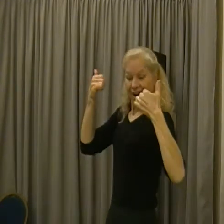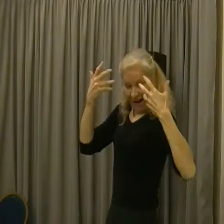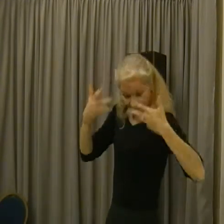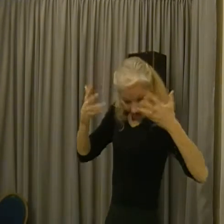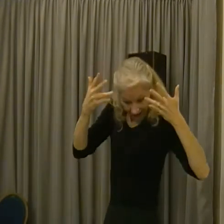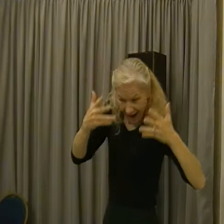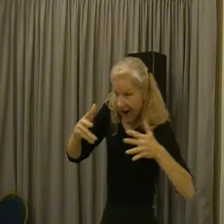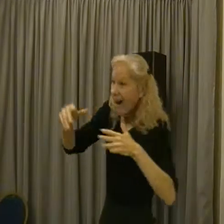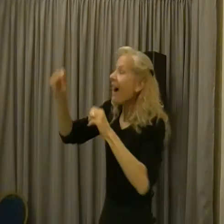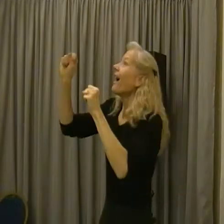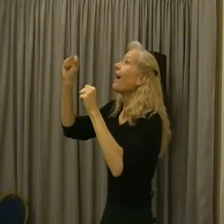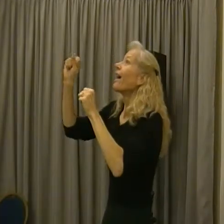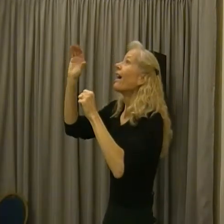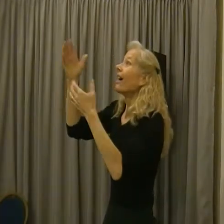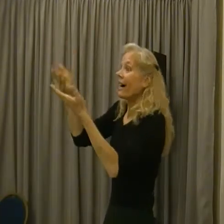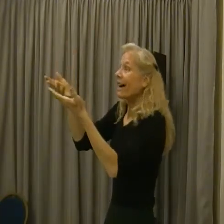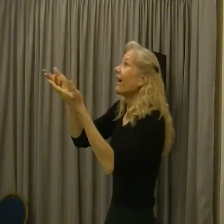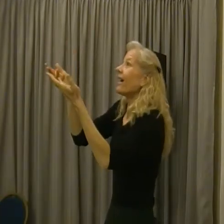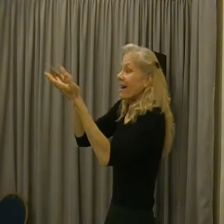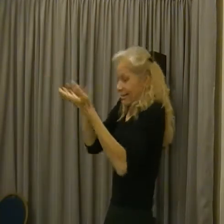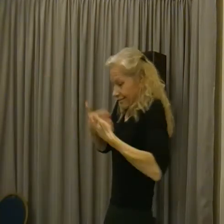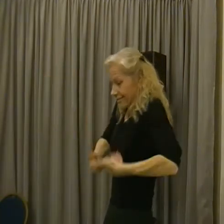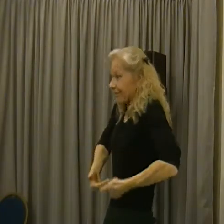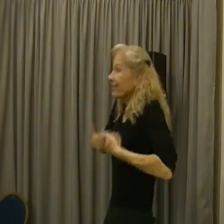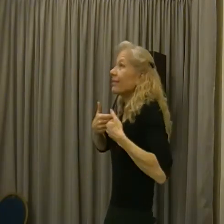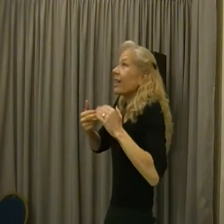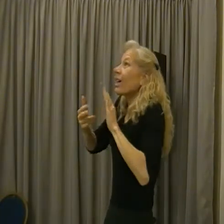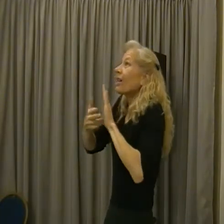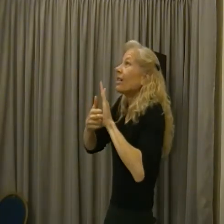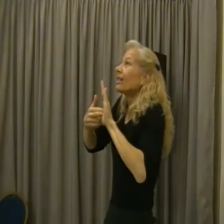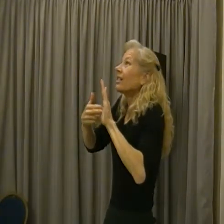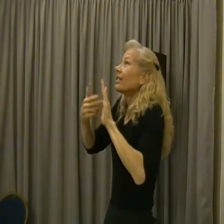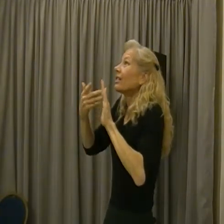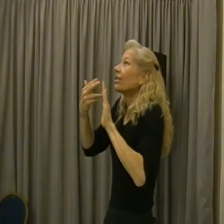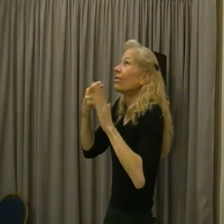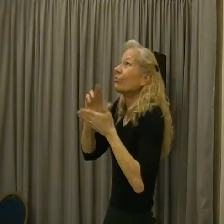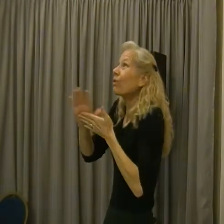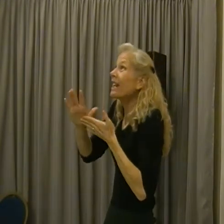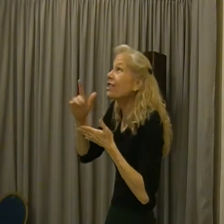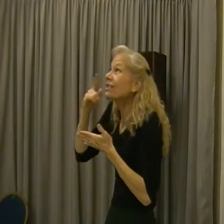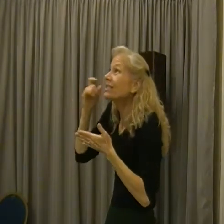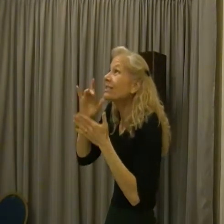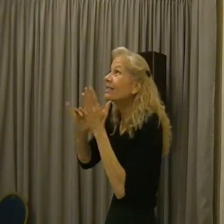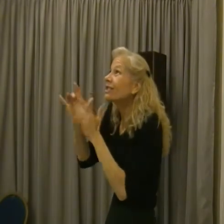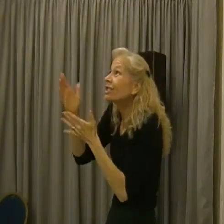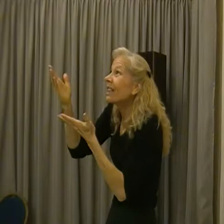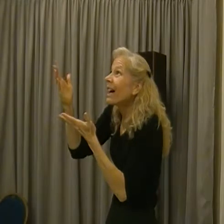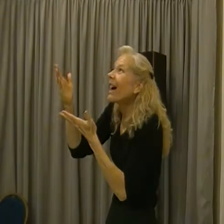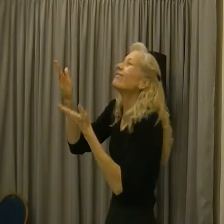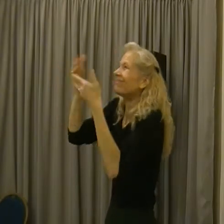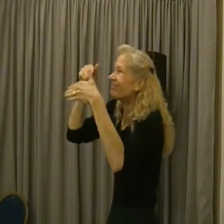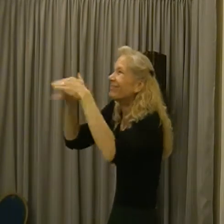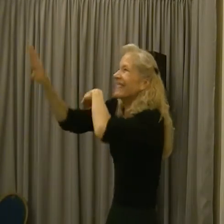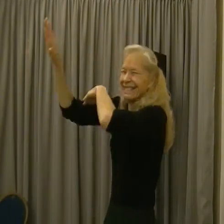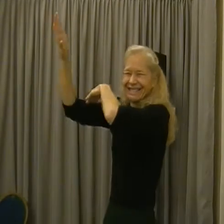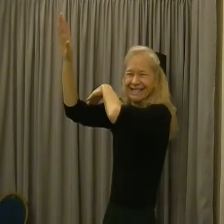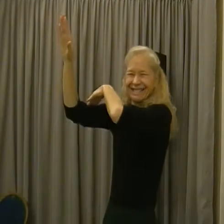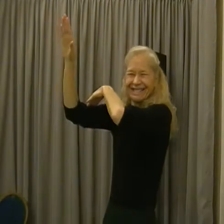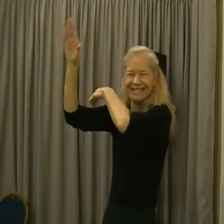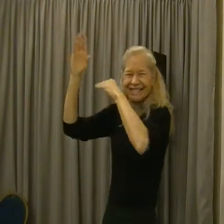2 Corinthians 5:21, for he, God, hath made him, Jesus Christ, to be sin for us, who knew no sin, that